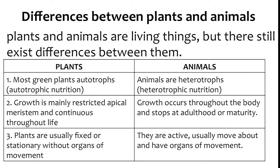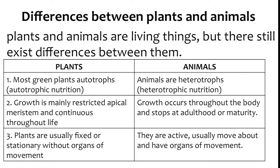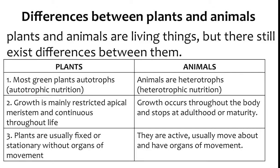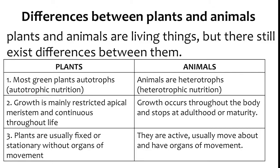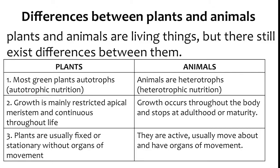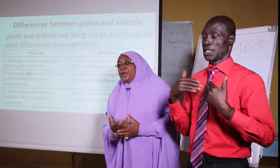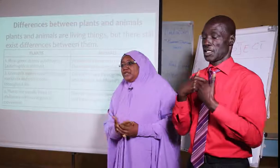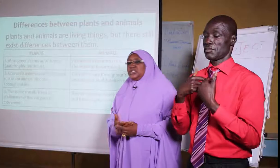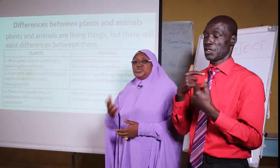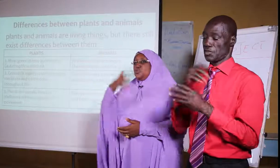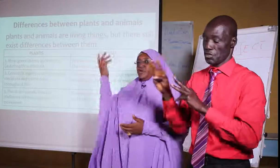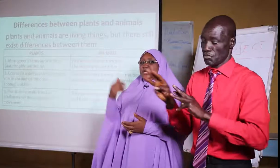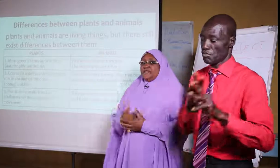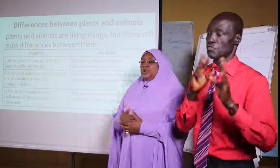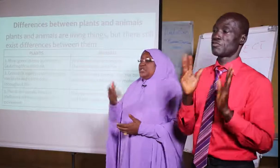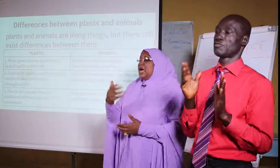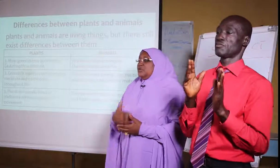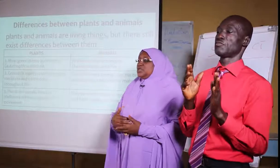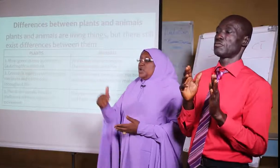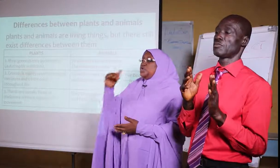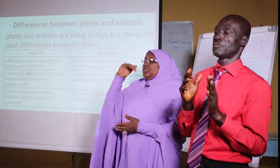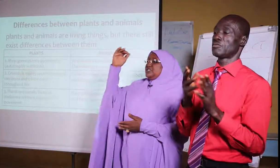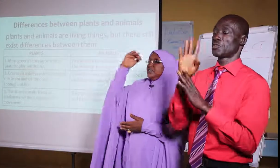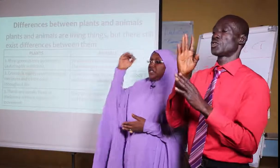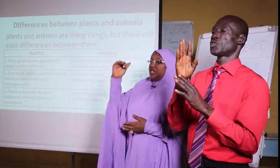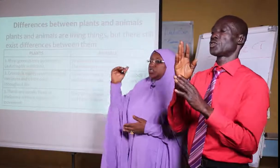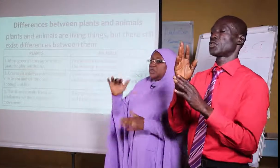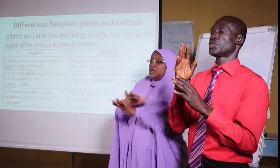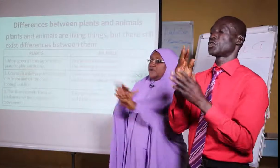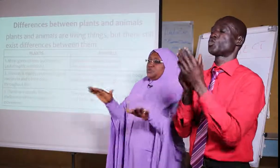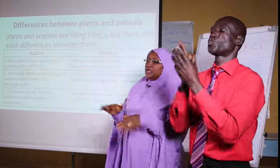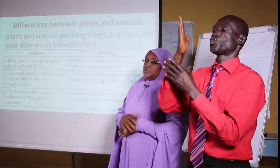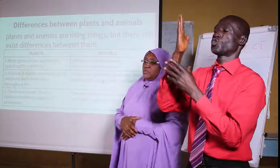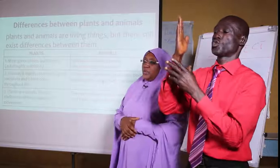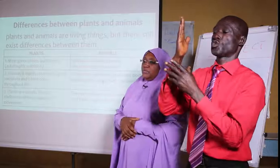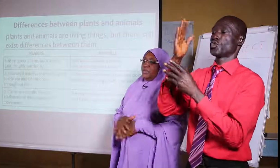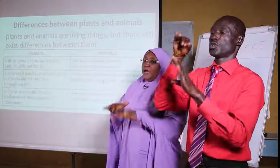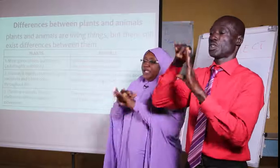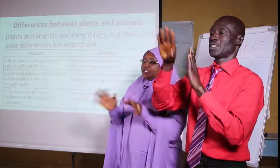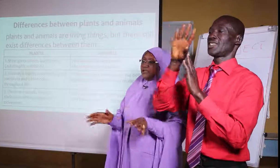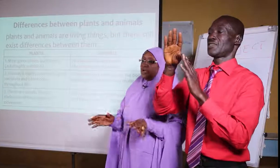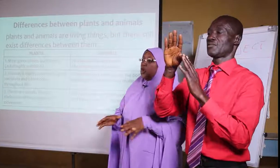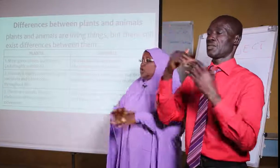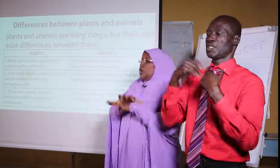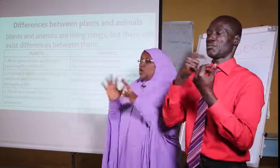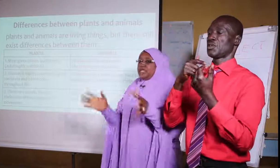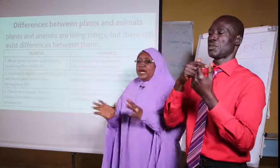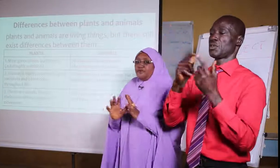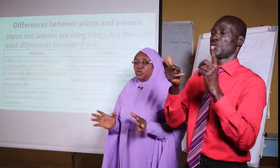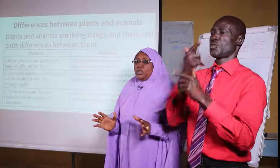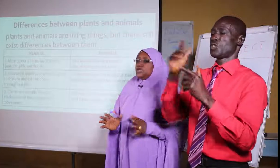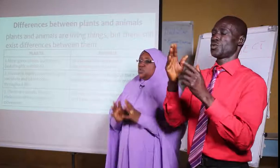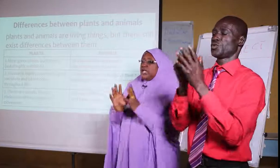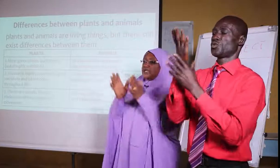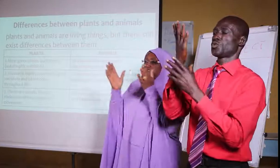in plant is throughout life. But in animals, when you reach certain age, you have to start growing. Maybe by 18, all your organs